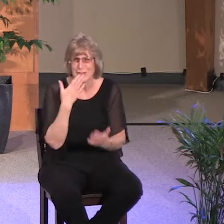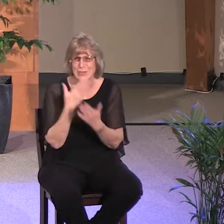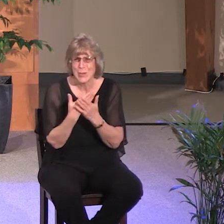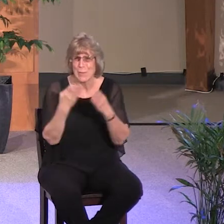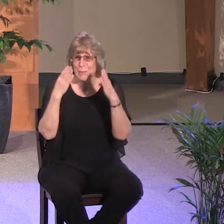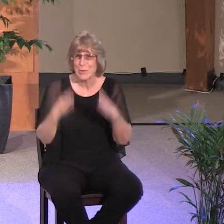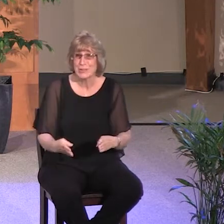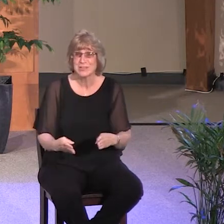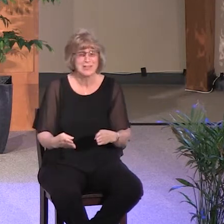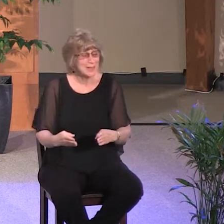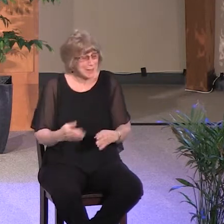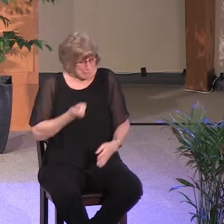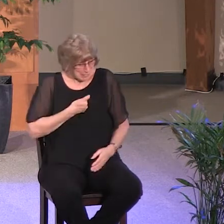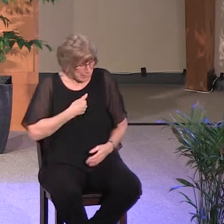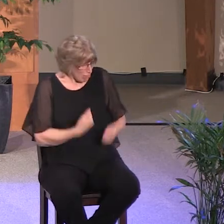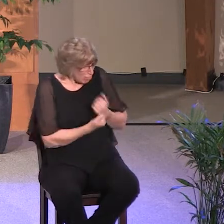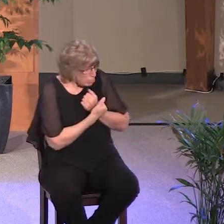done nothing but love them.